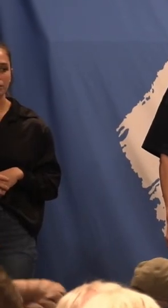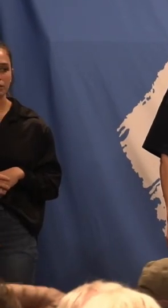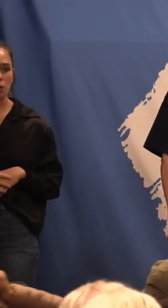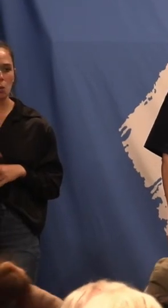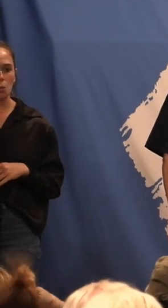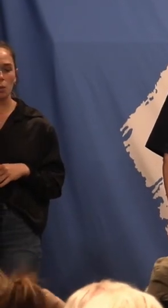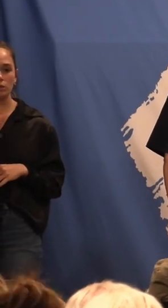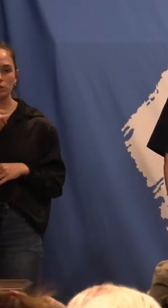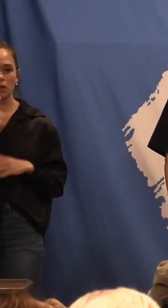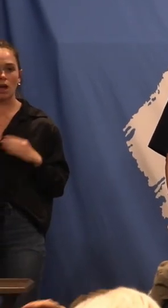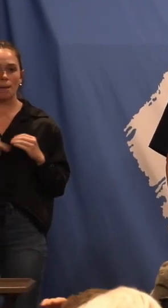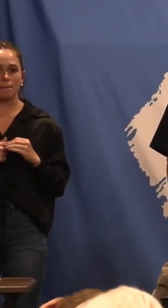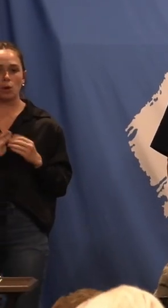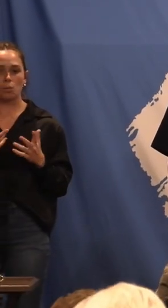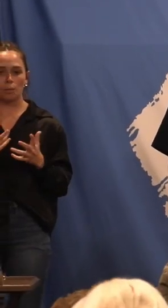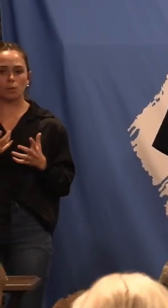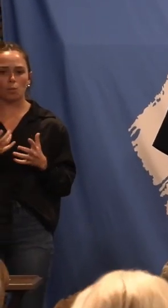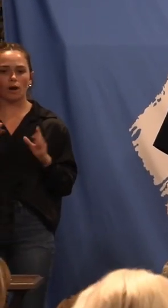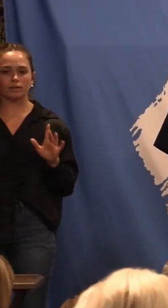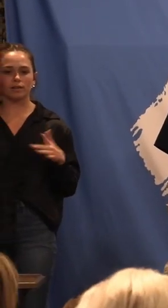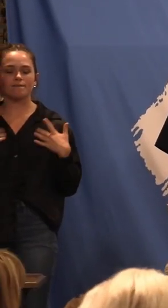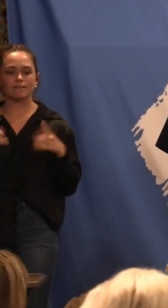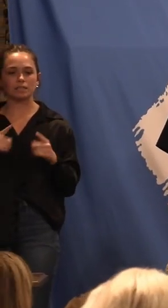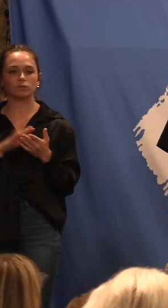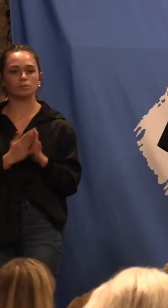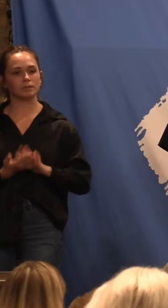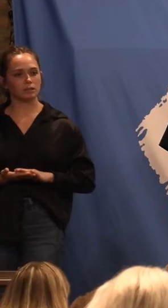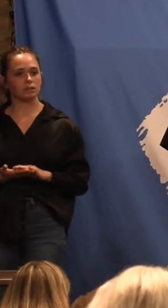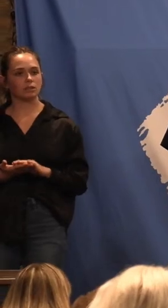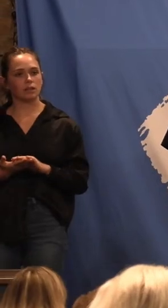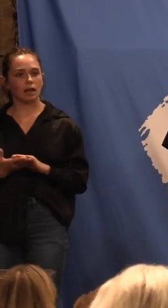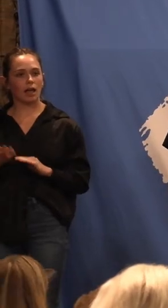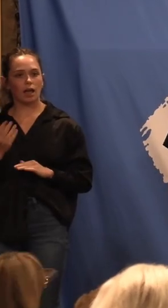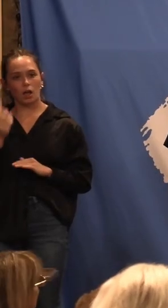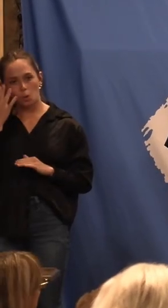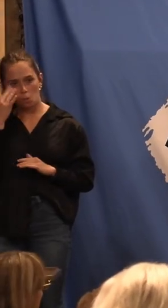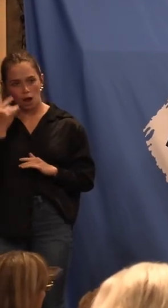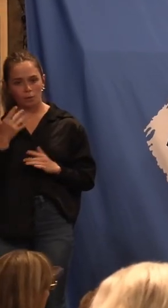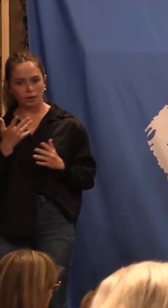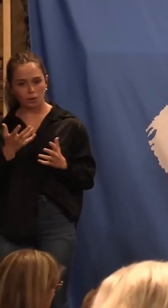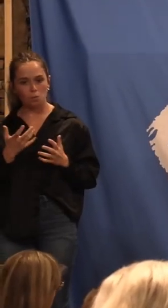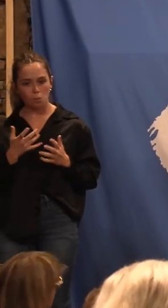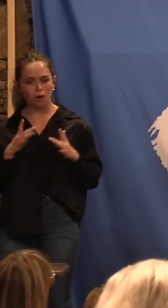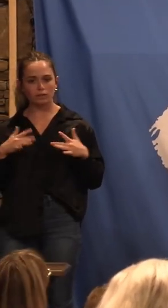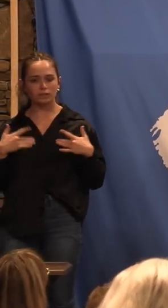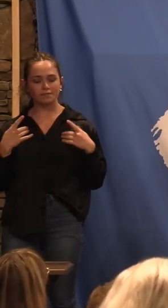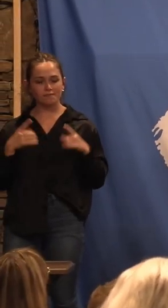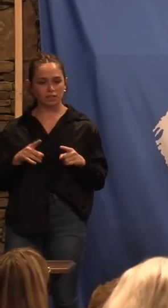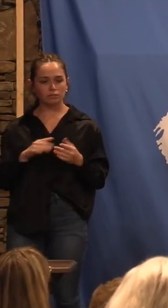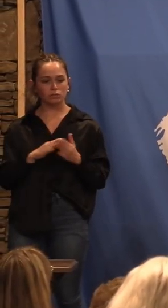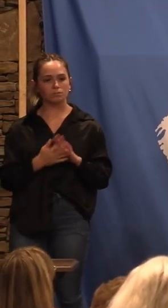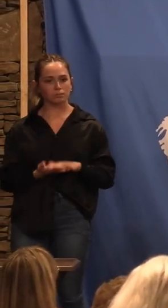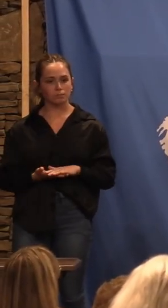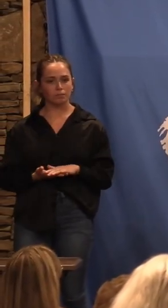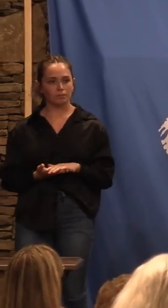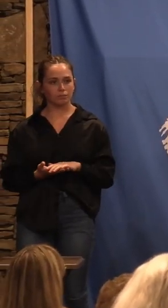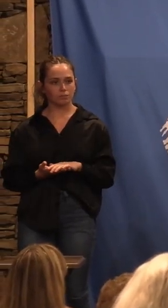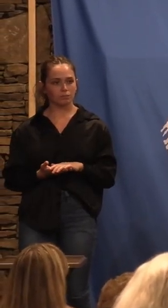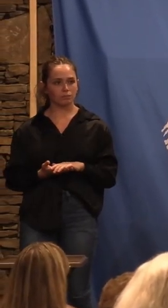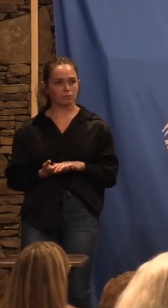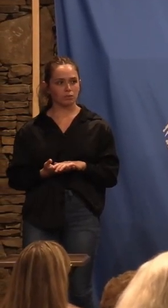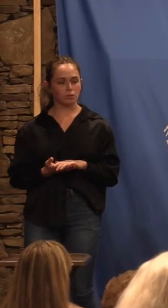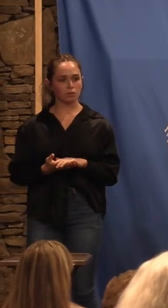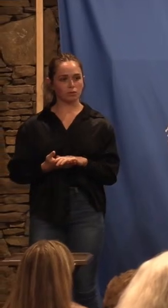When we talked about what we wanted this festival to be, and why we wanted this festival to be, we came